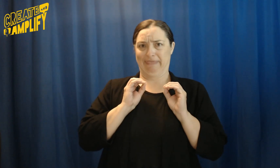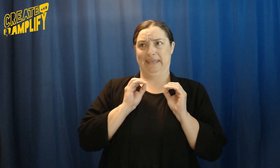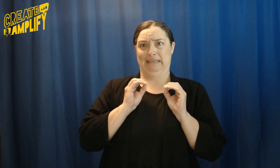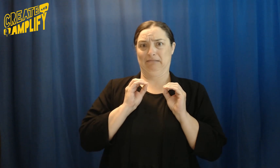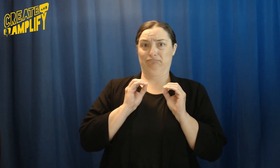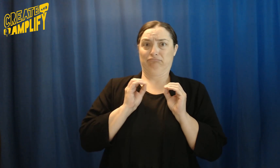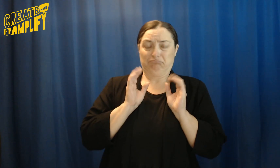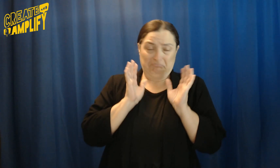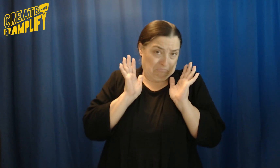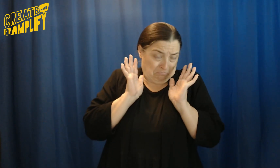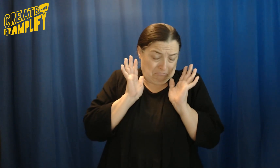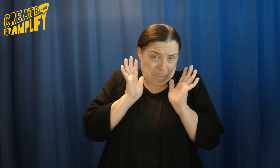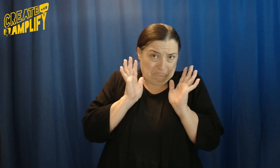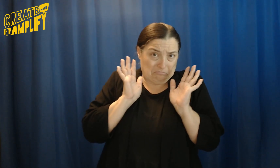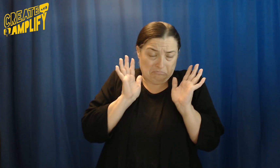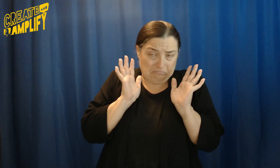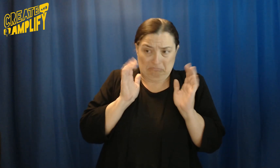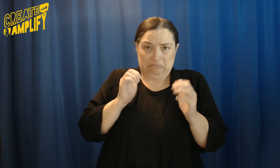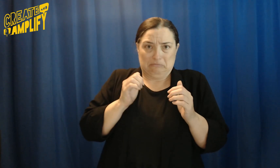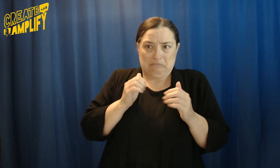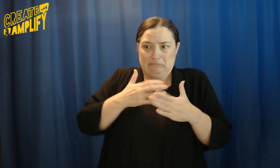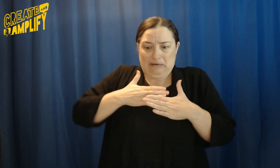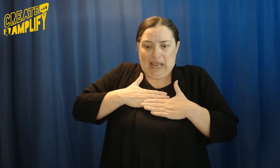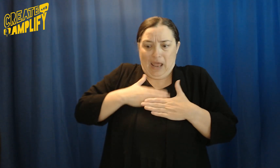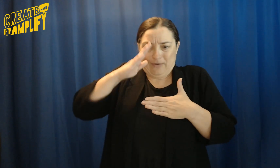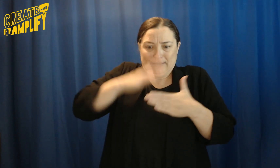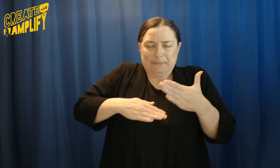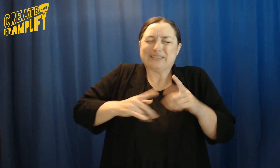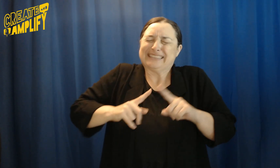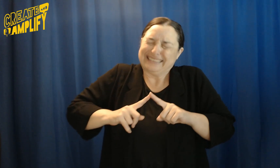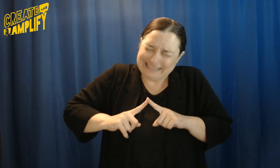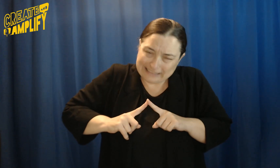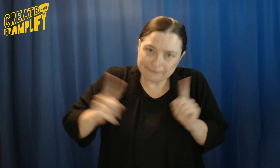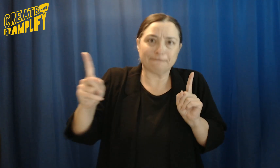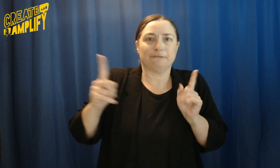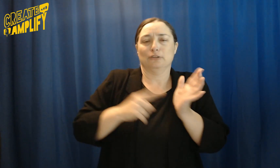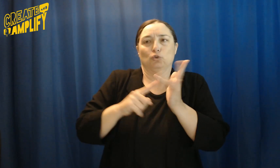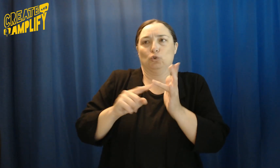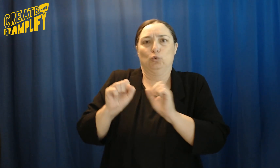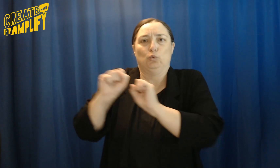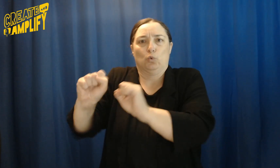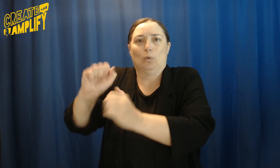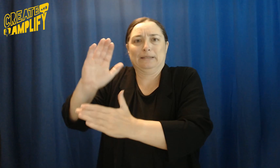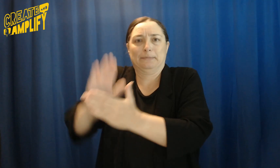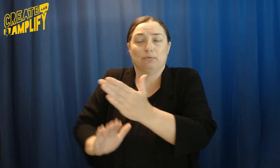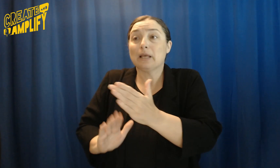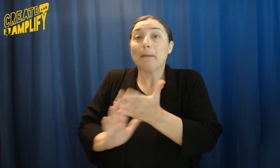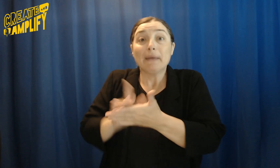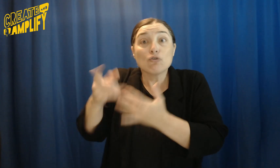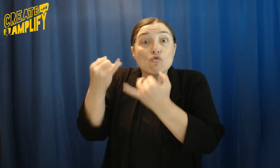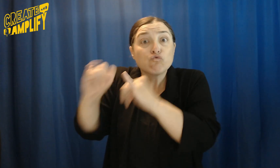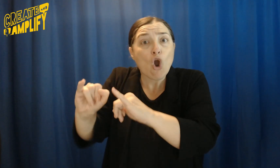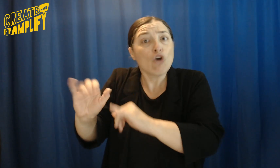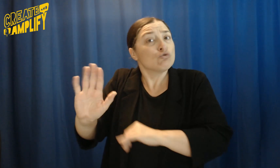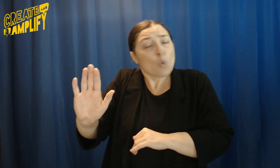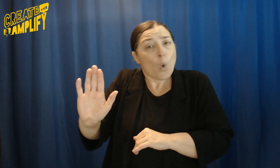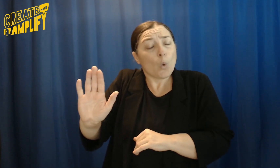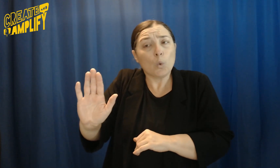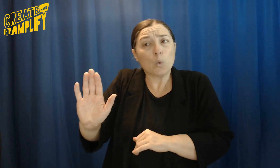It's like our experiences are poles apart, and it's not that you've done anything wrong. It's just that it's yet another book